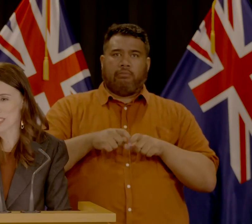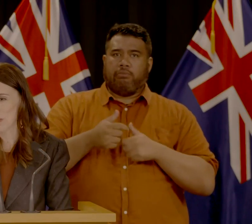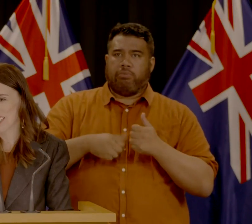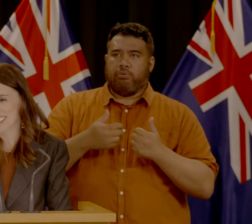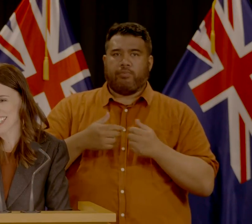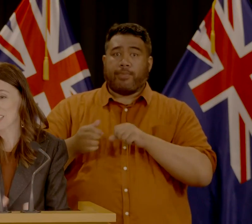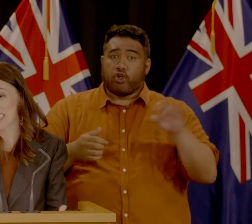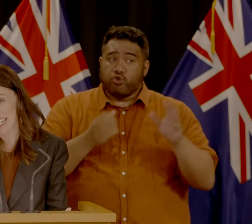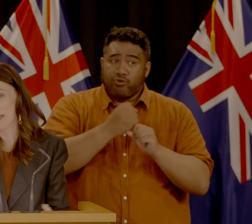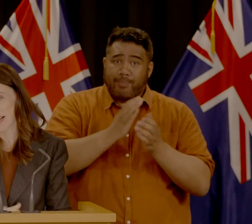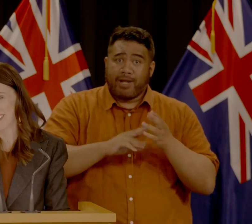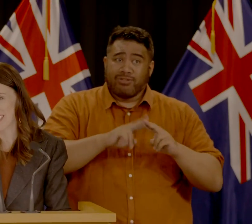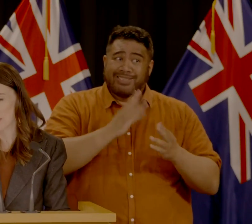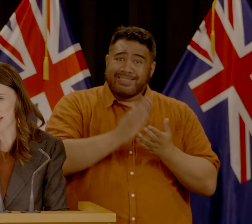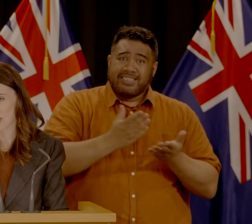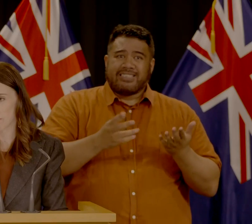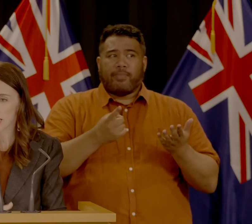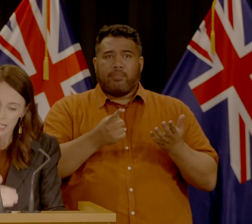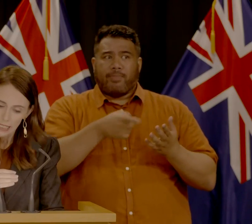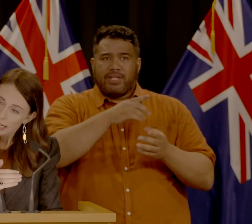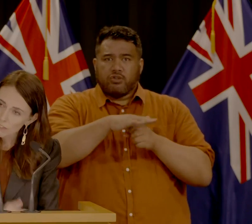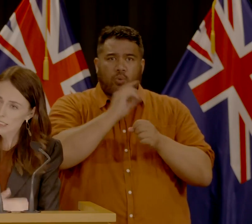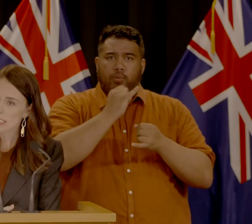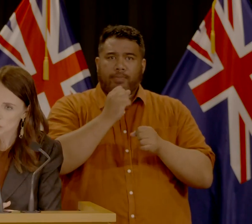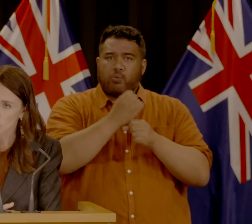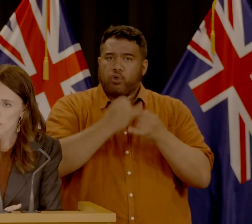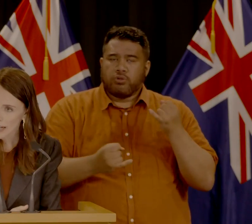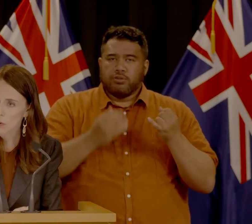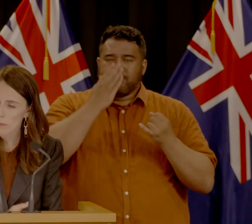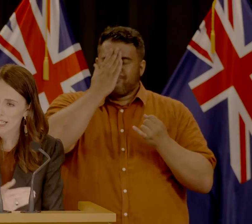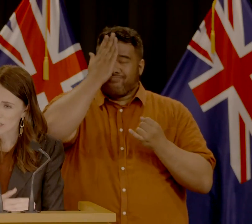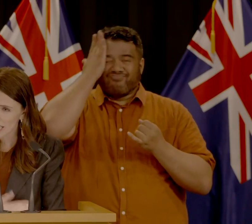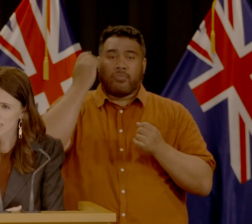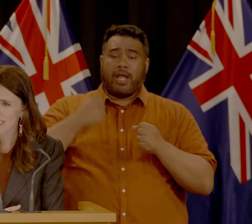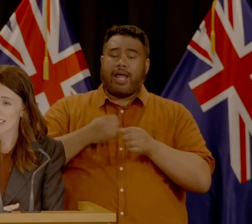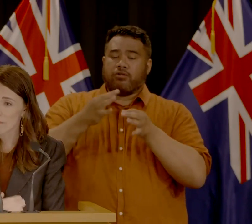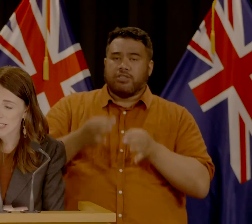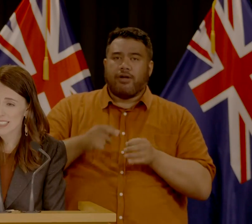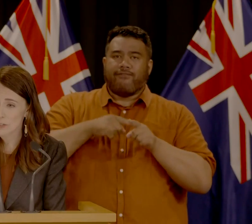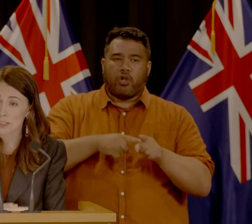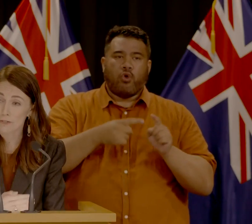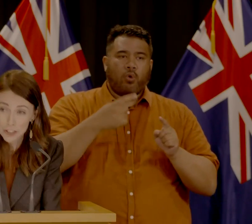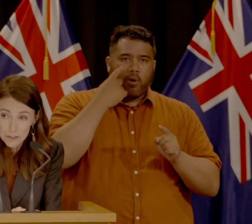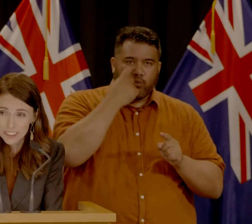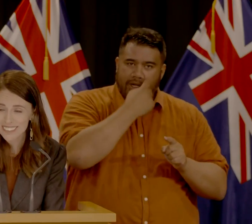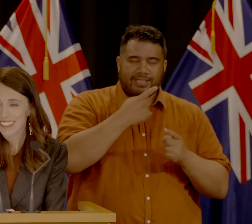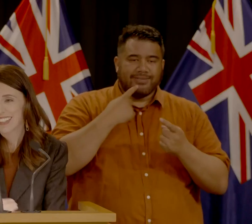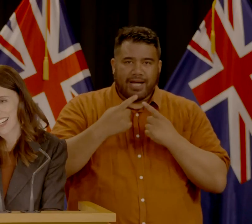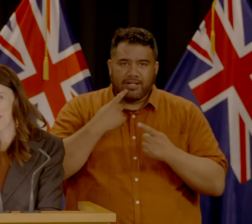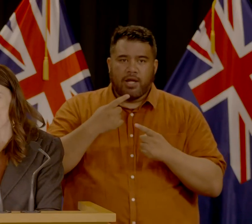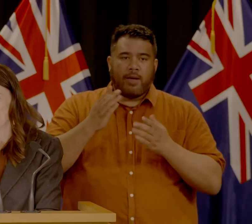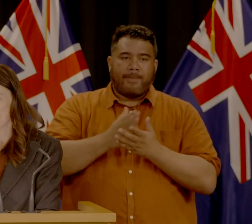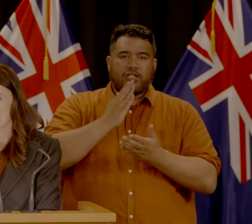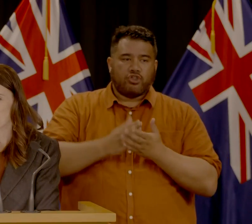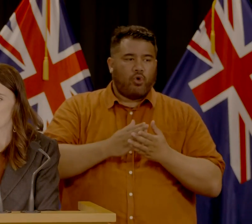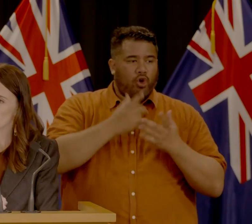social situations that could exacerbate our situation. Every decision we'll make will be based on evidence in the best interest of children and